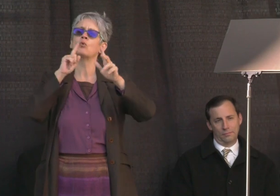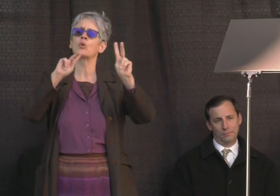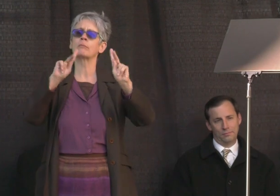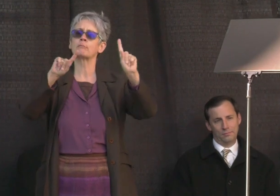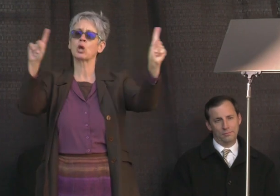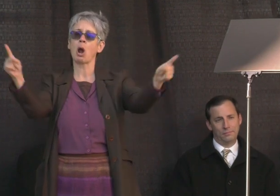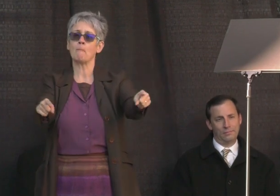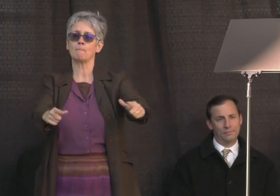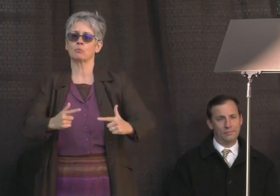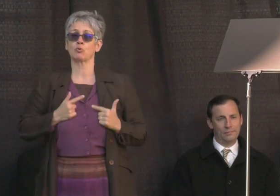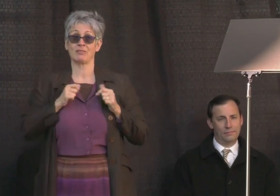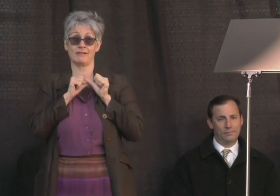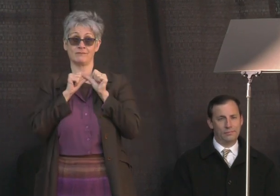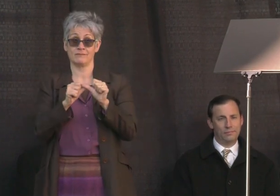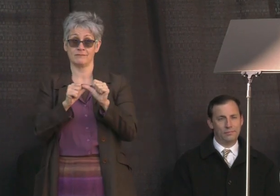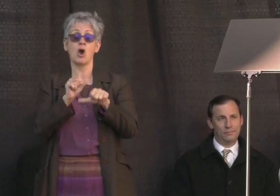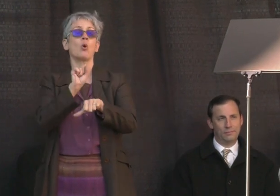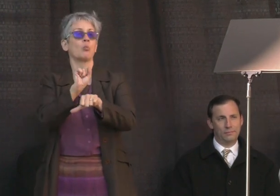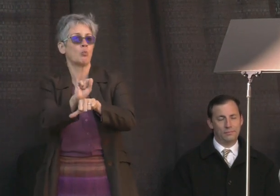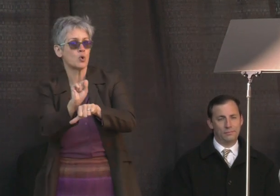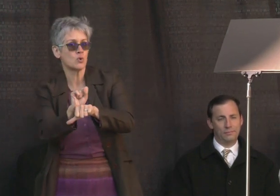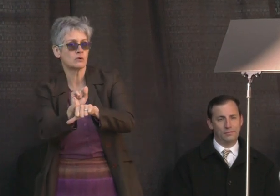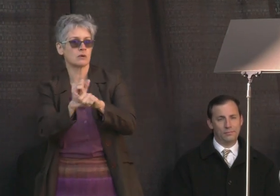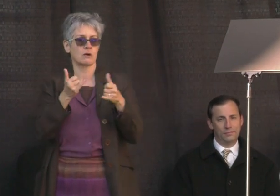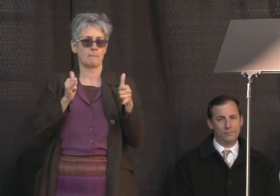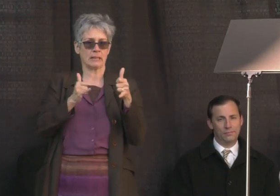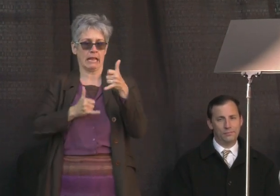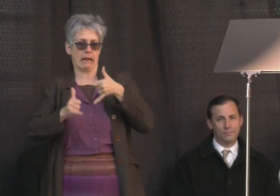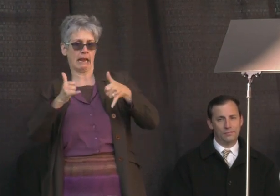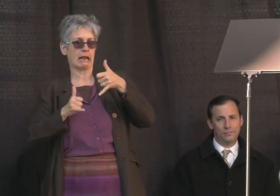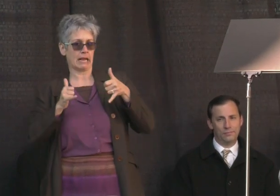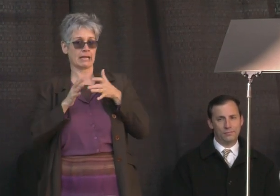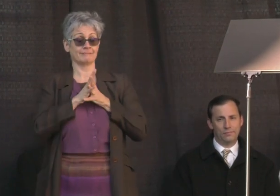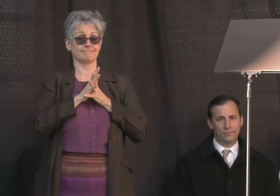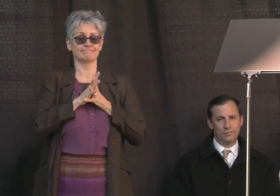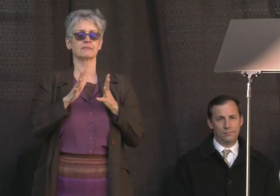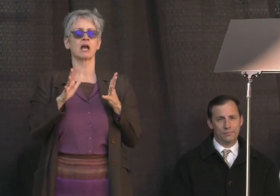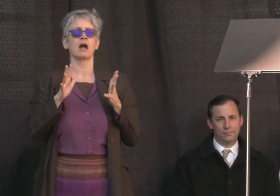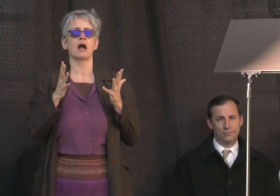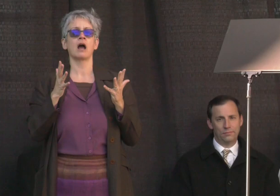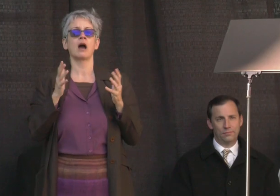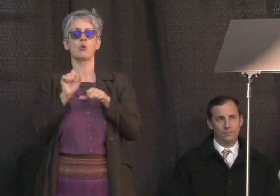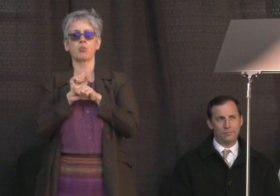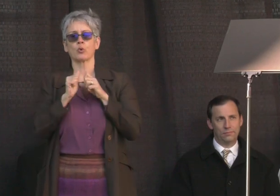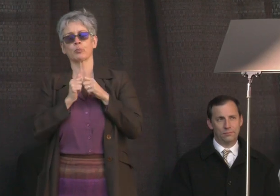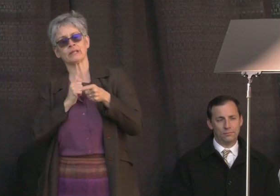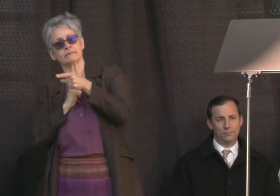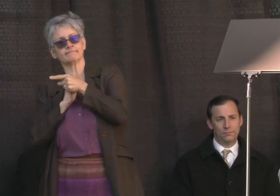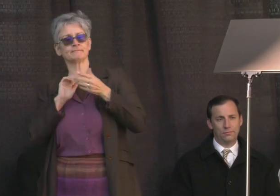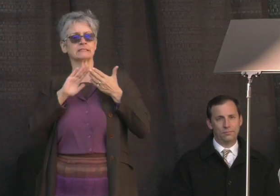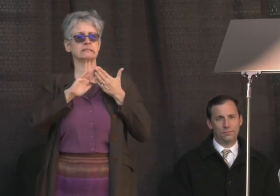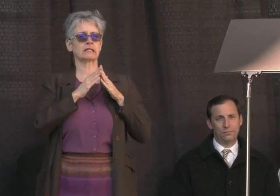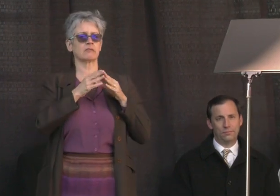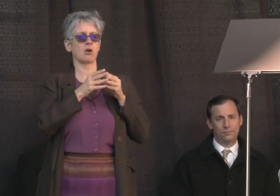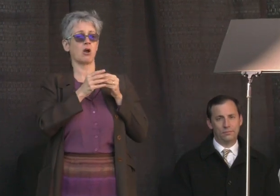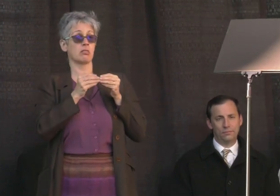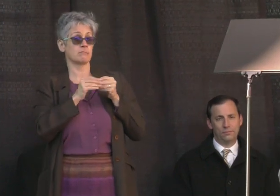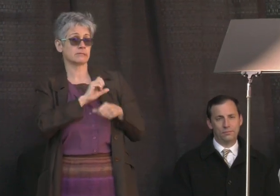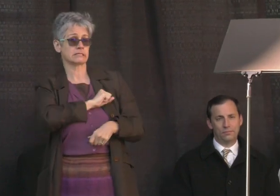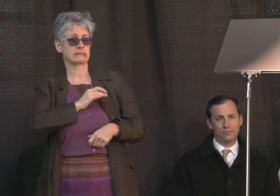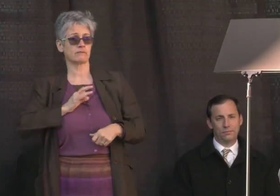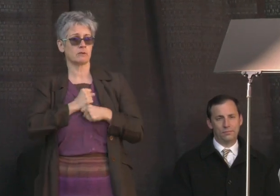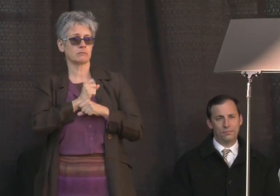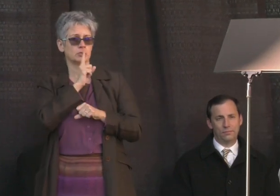I've continued to listen and learn from community leaders and city staff to ensure that our government is transparent, is responsive, is